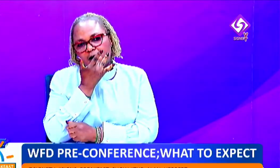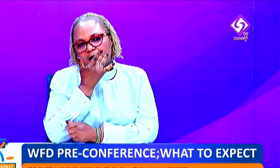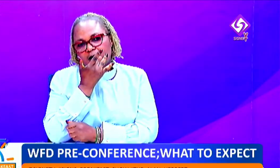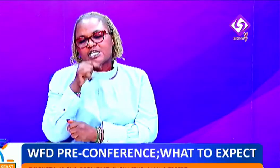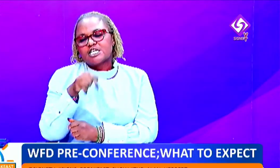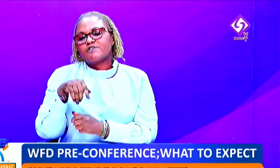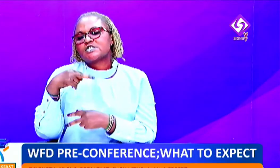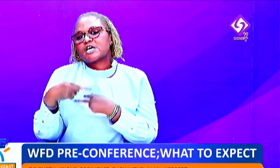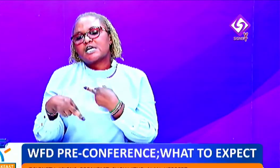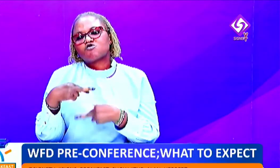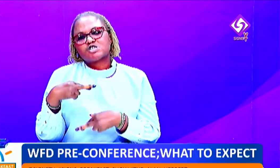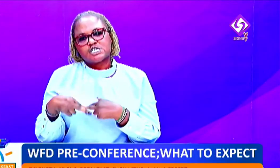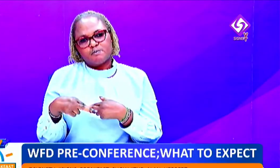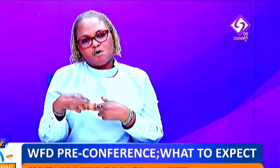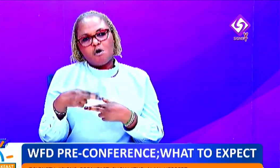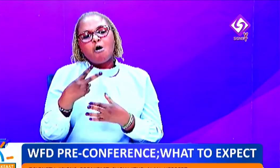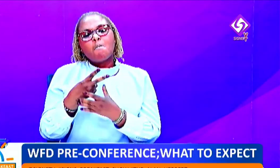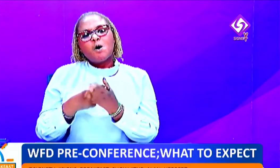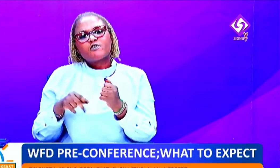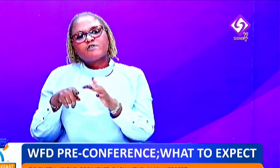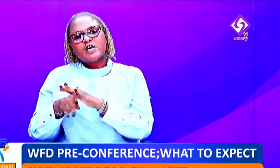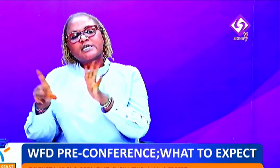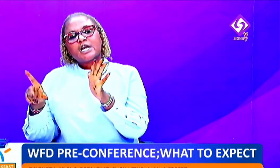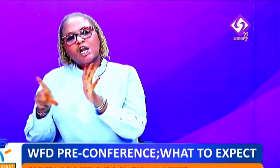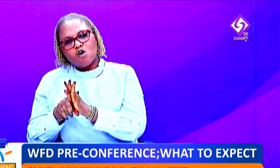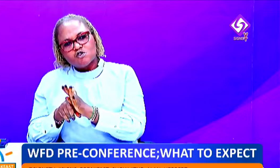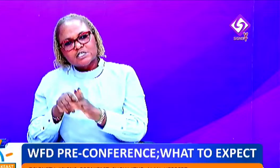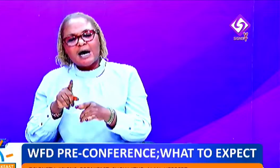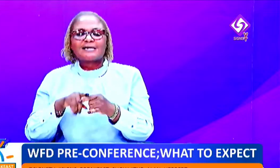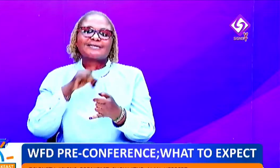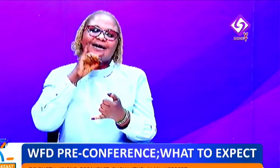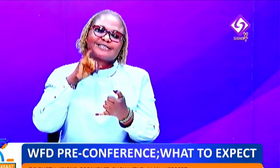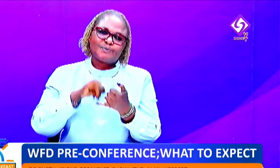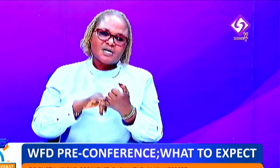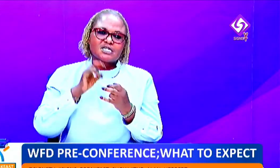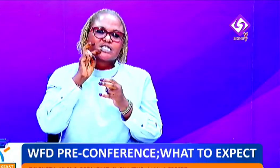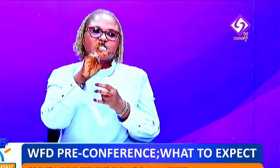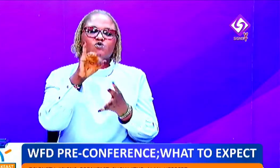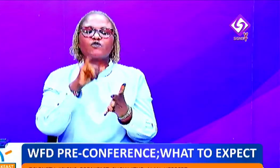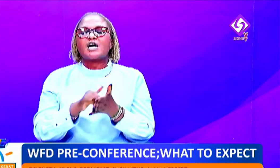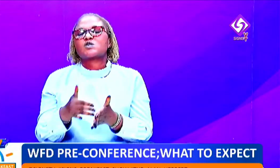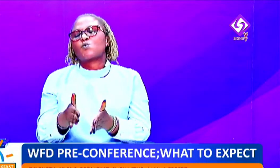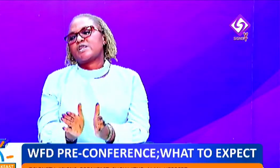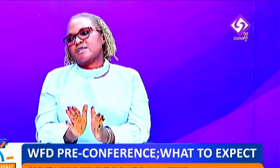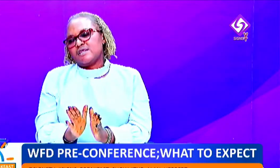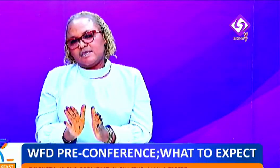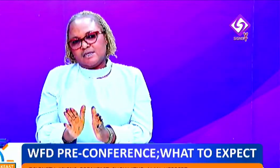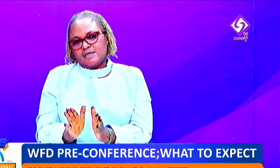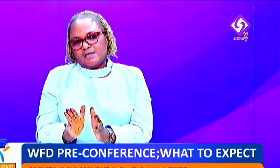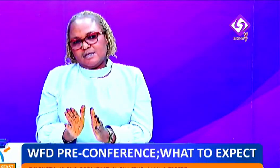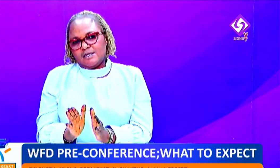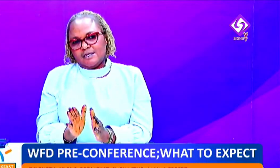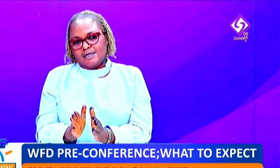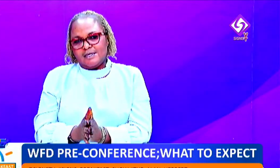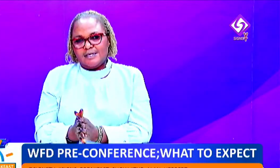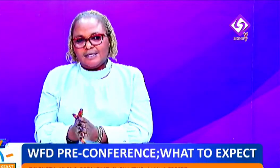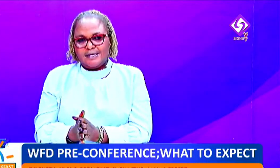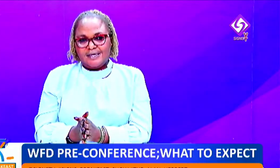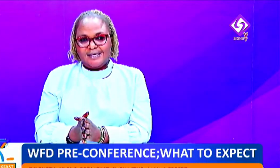partner may feel, I'm doing you a favor. I'm doing you a favor by being with you. Both your in-laws, both your husband, they will perceive you in that way,